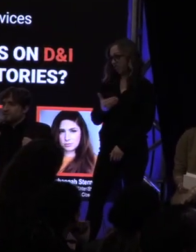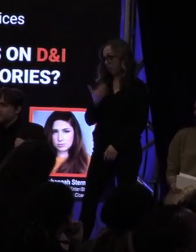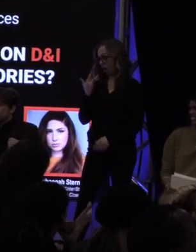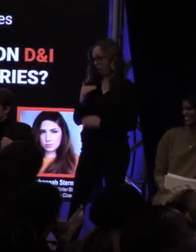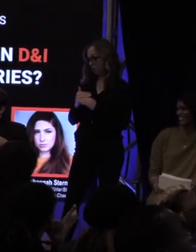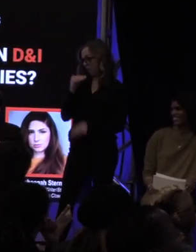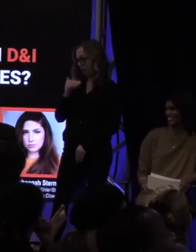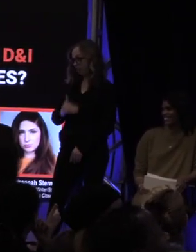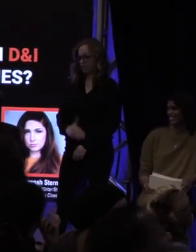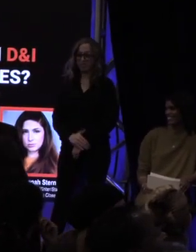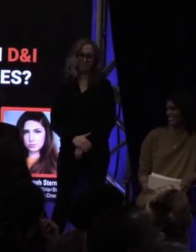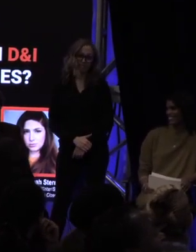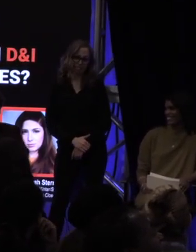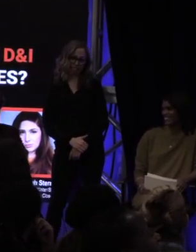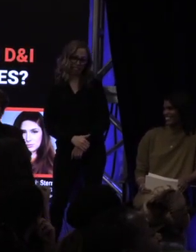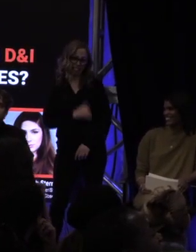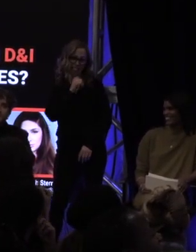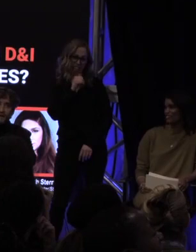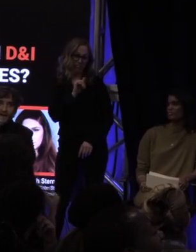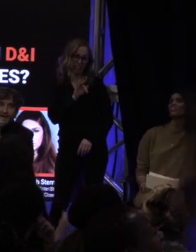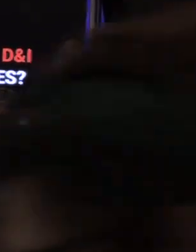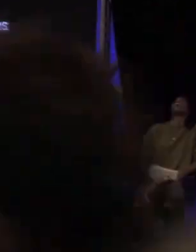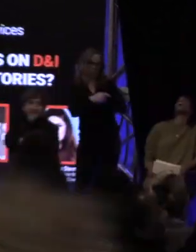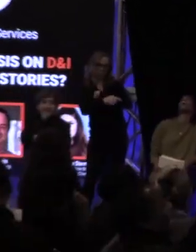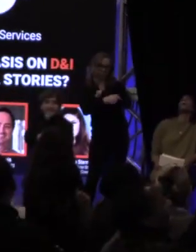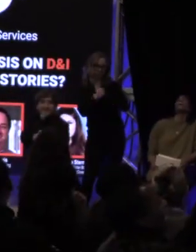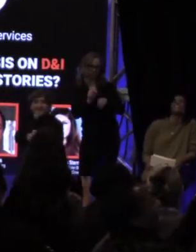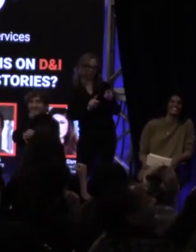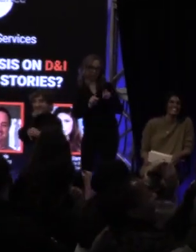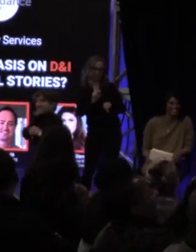too much? She's like, not if you're a temptation.